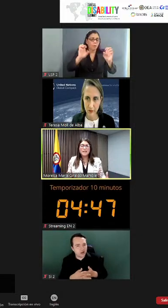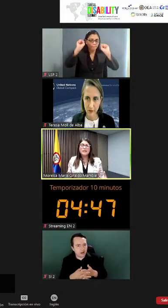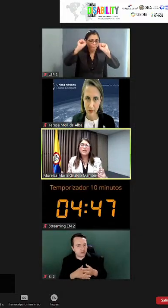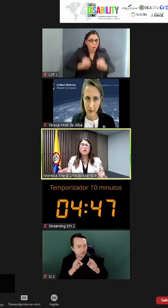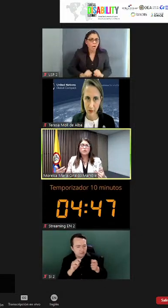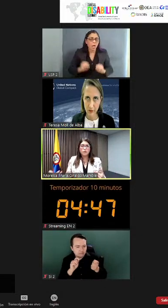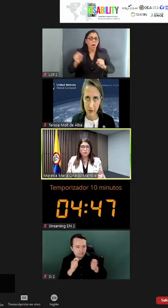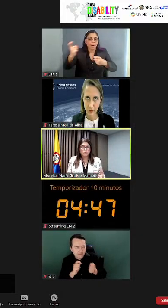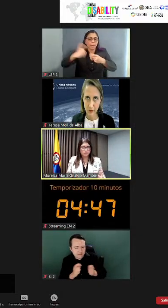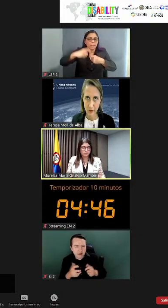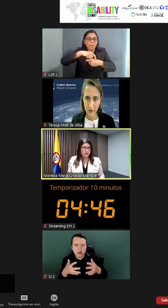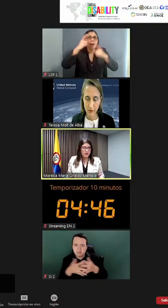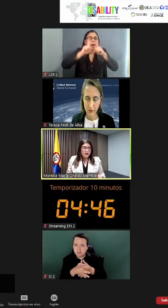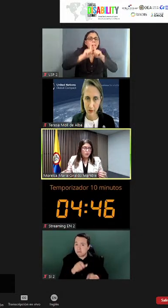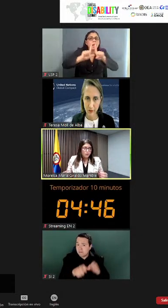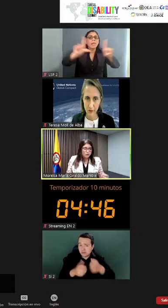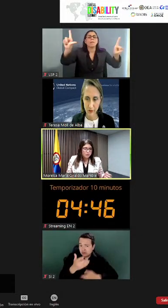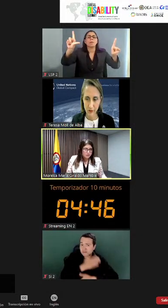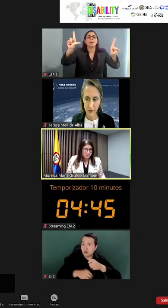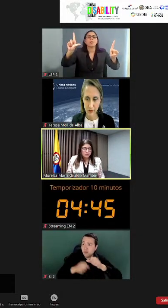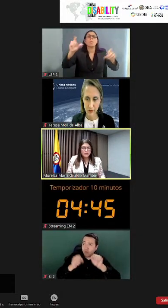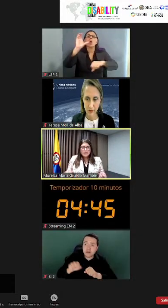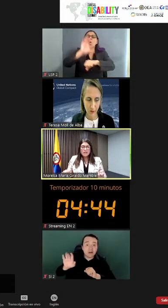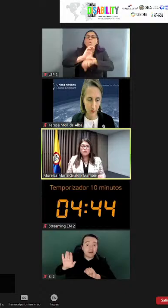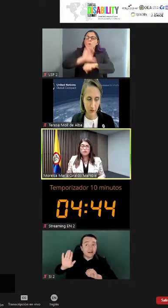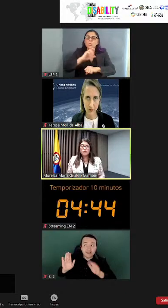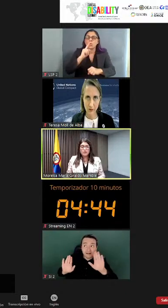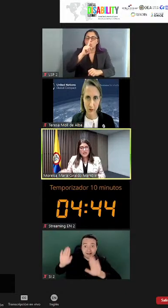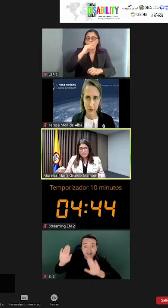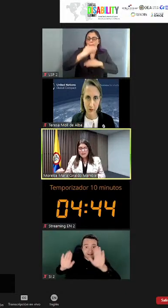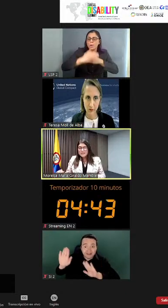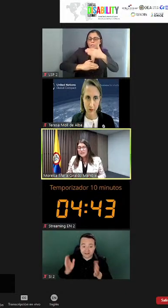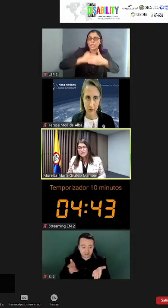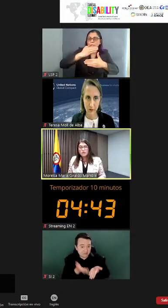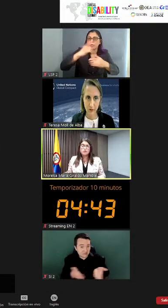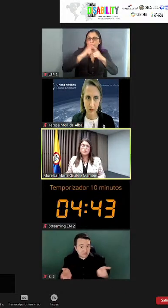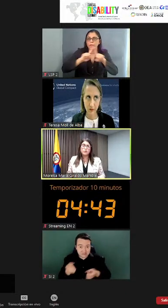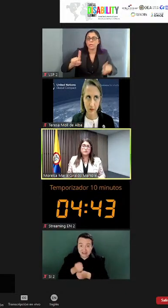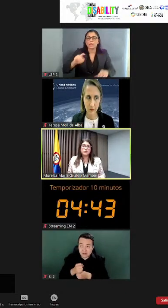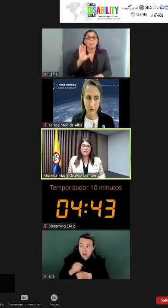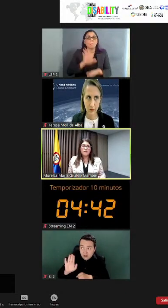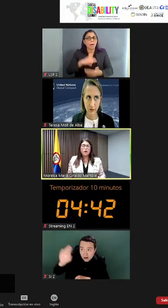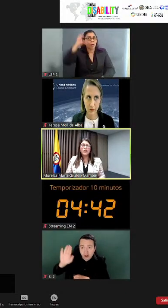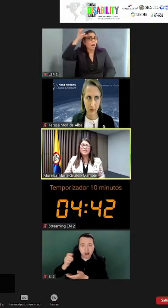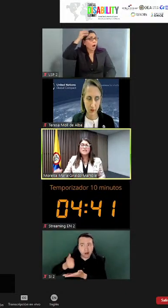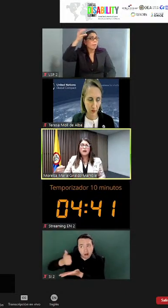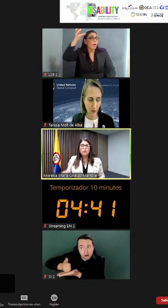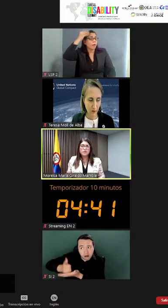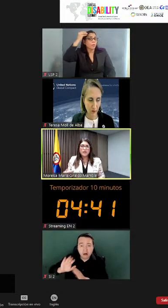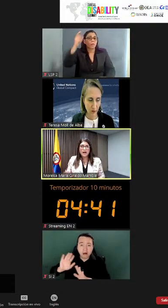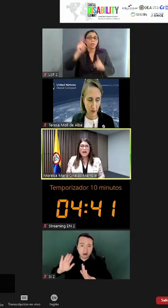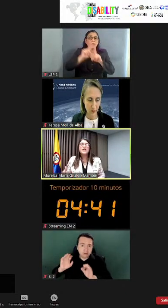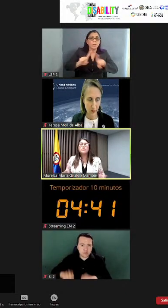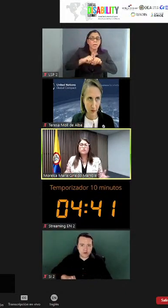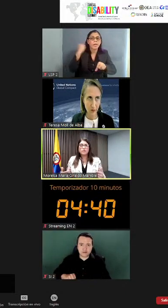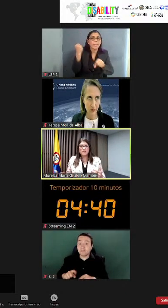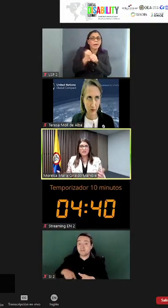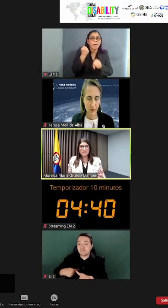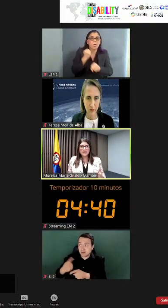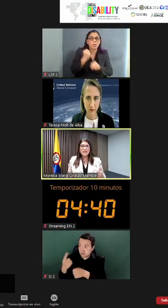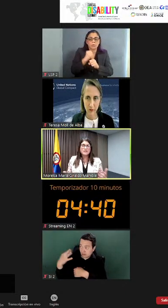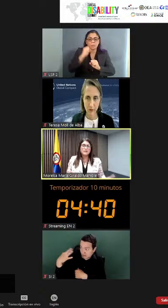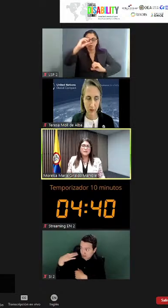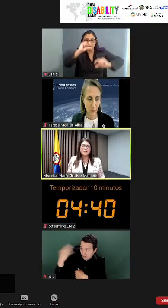so that persons with disabilities can freely participate in them induction and training processes in their